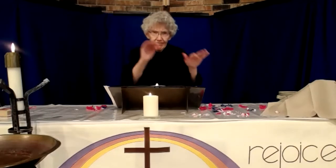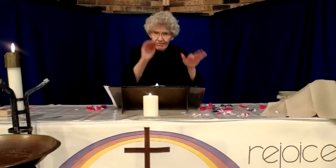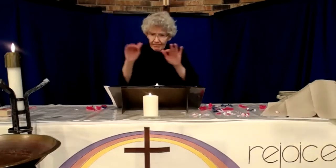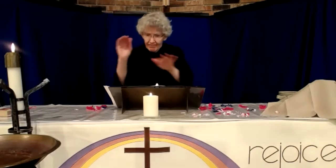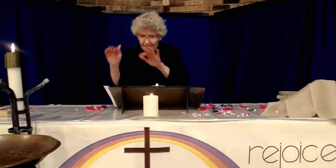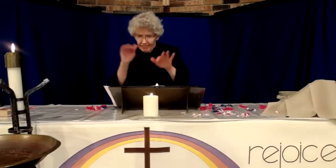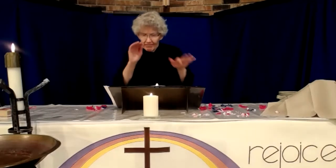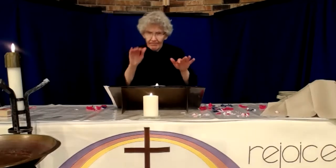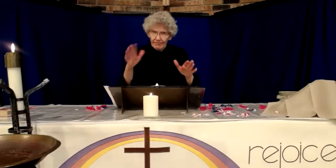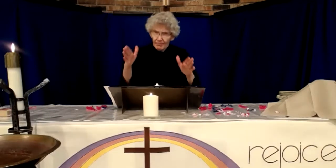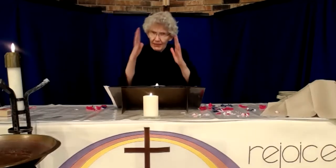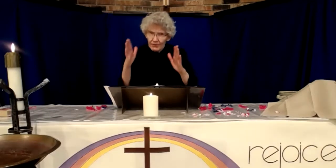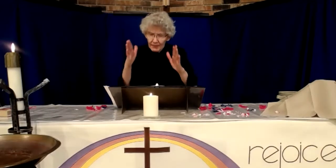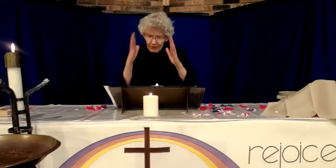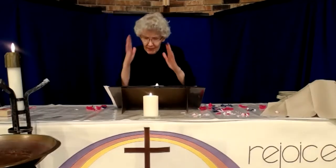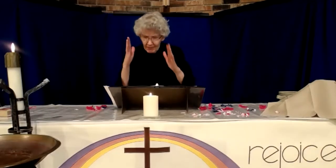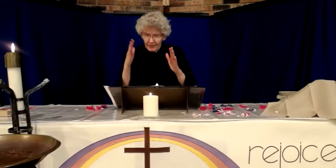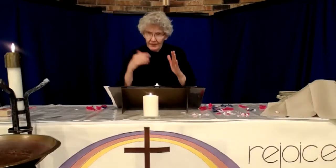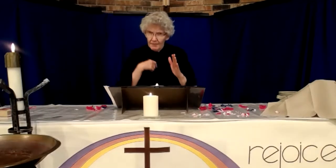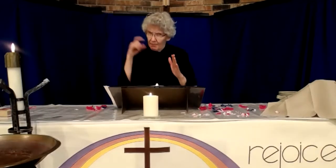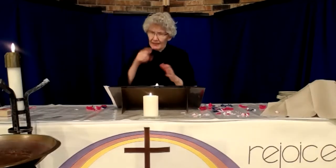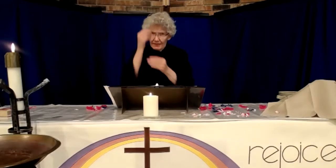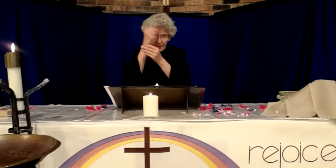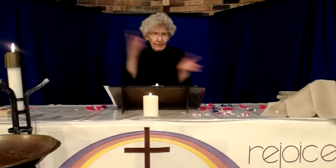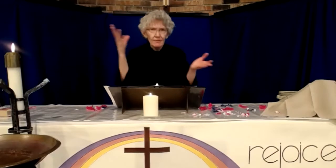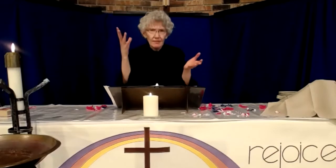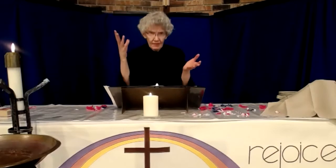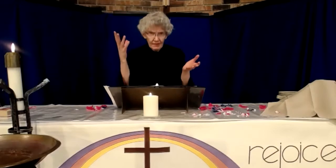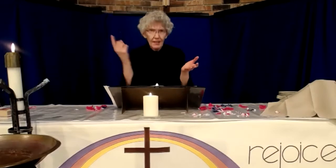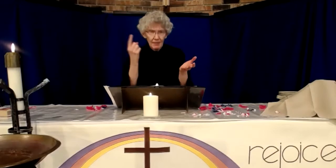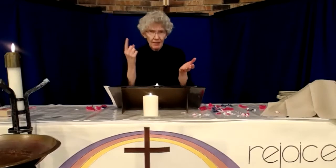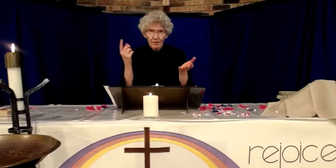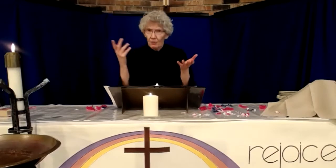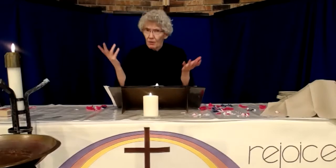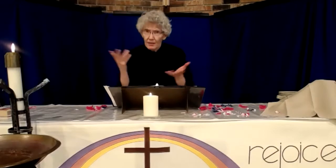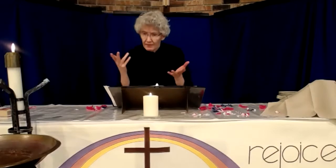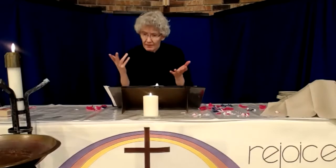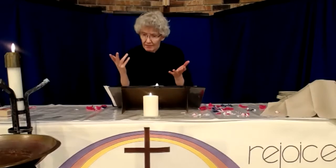Peter continued to preach to the other Israelites.